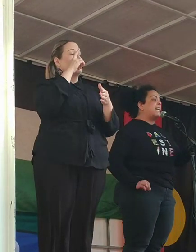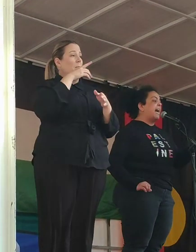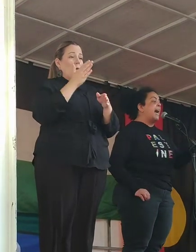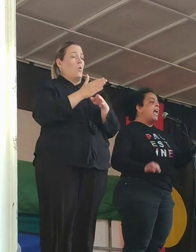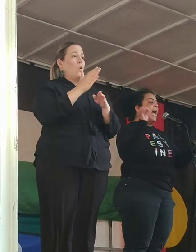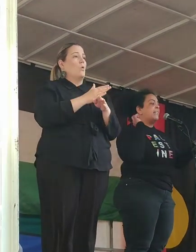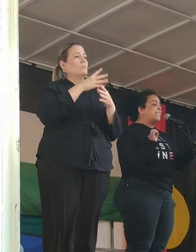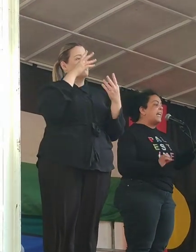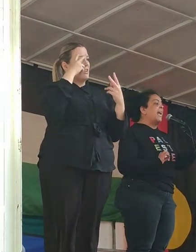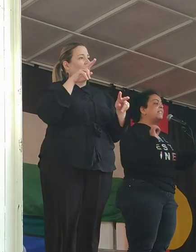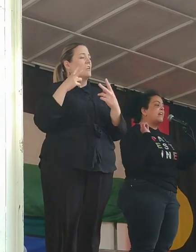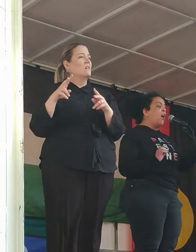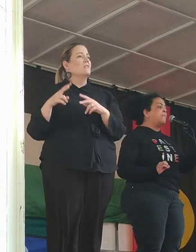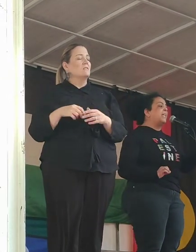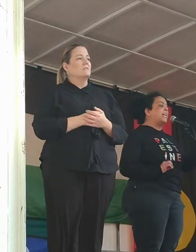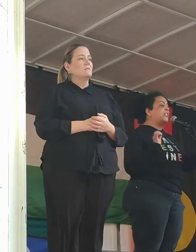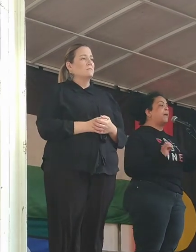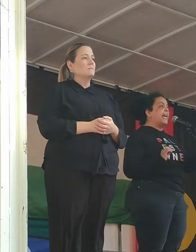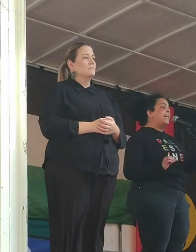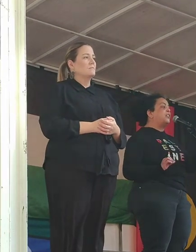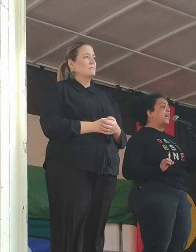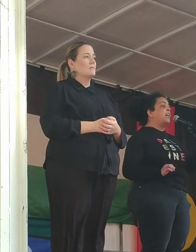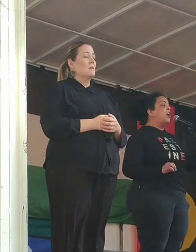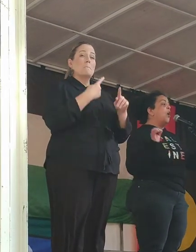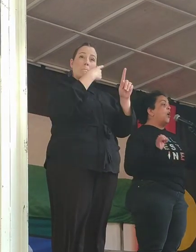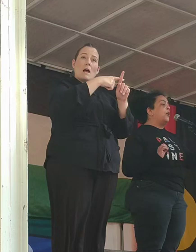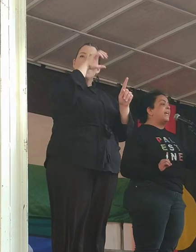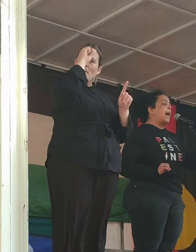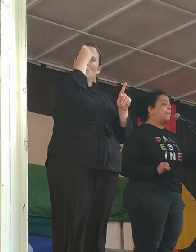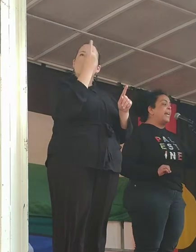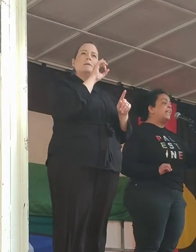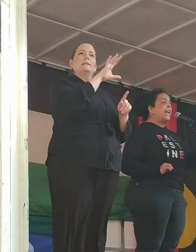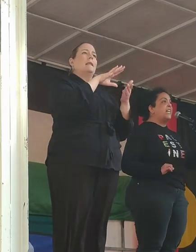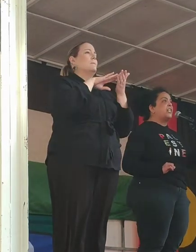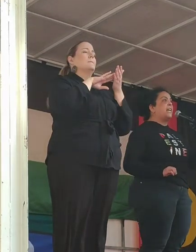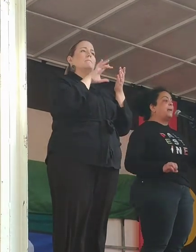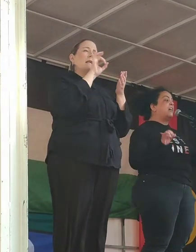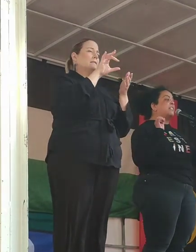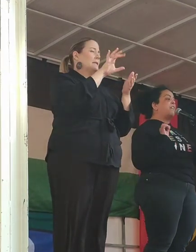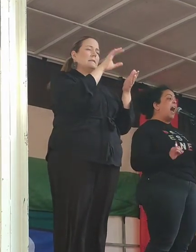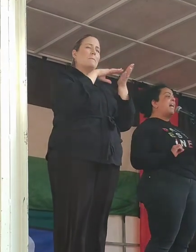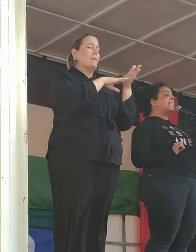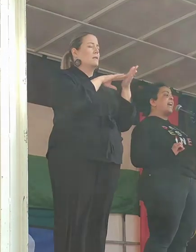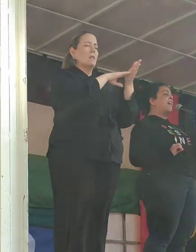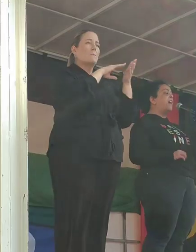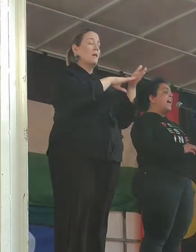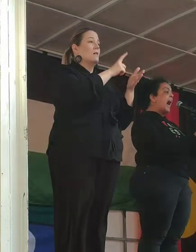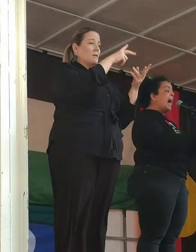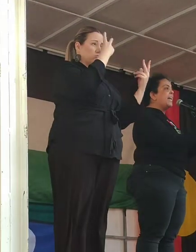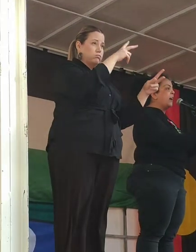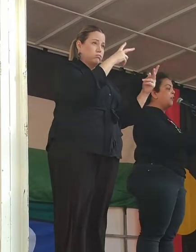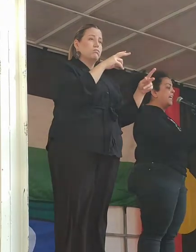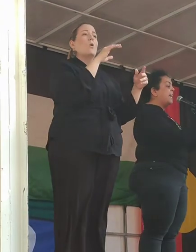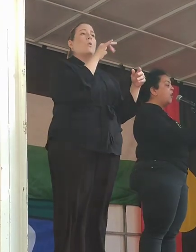work every year, and the tens of millions who are injured or who become ill each year because of